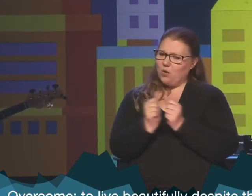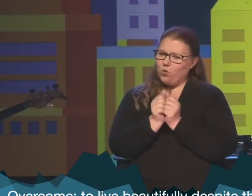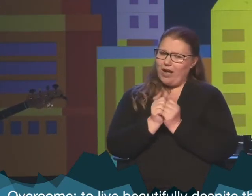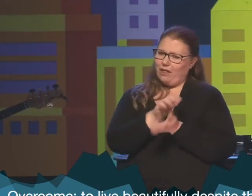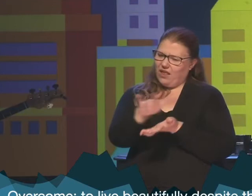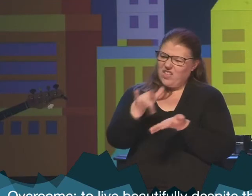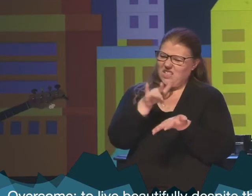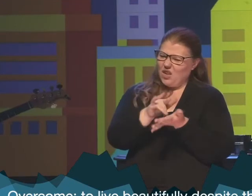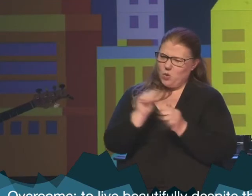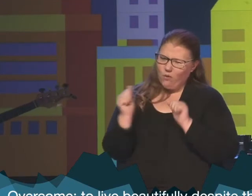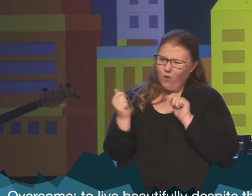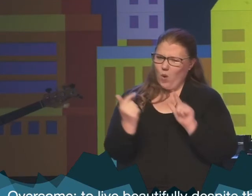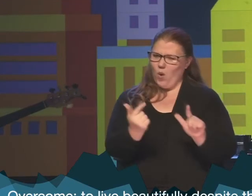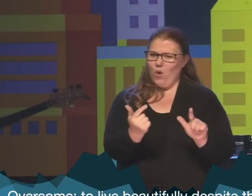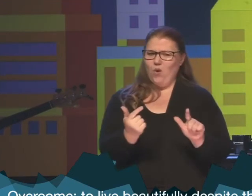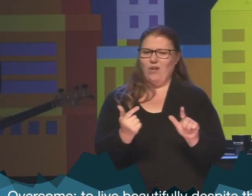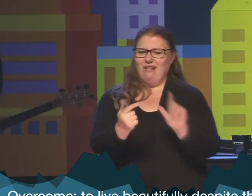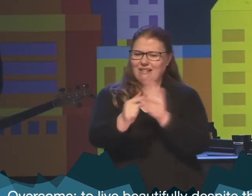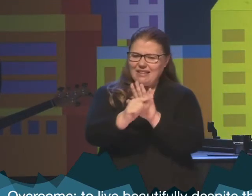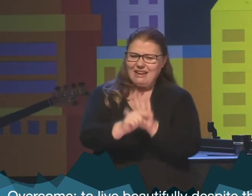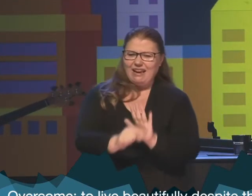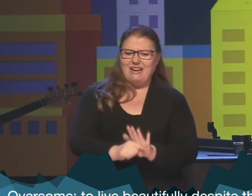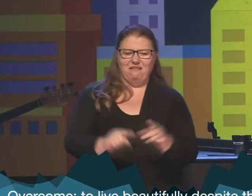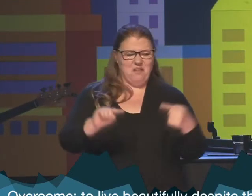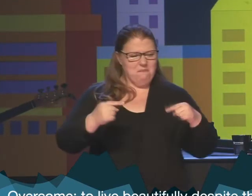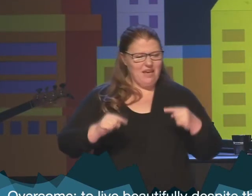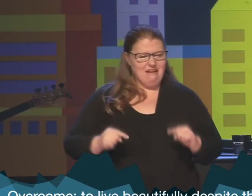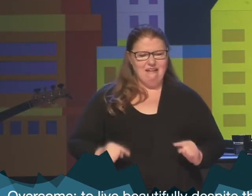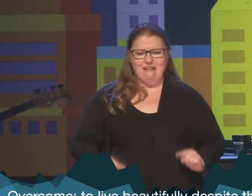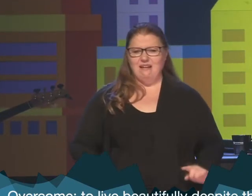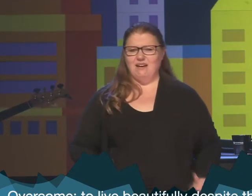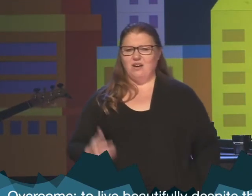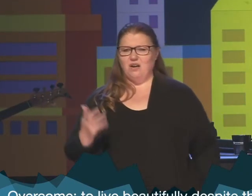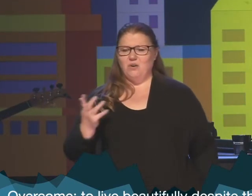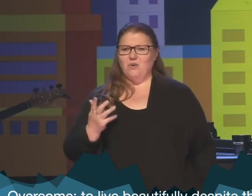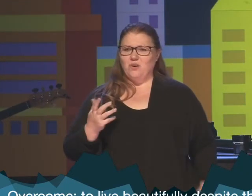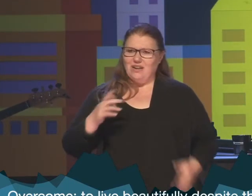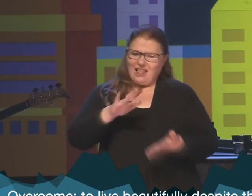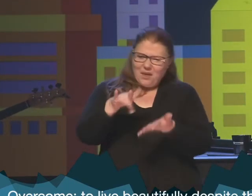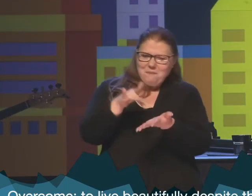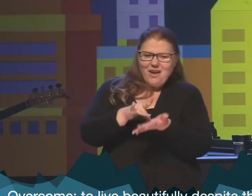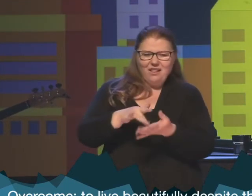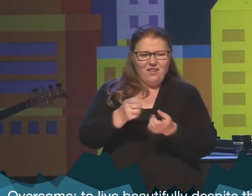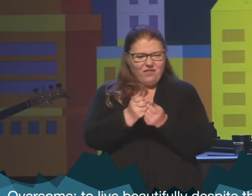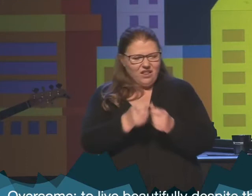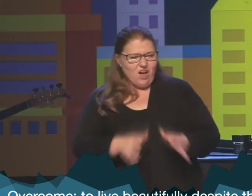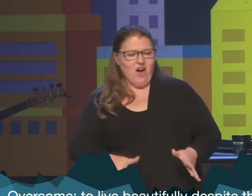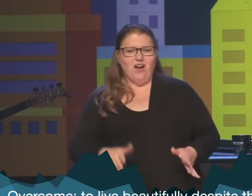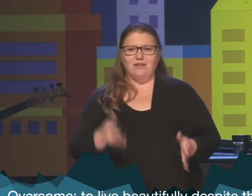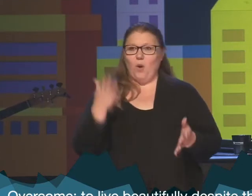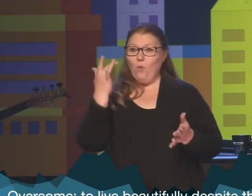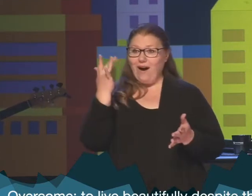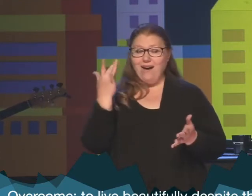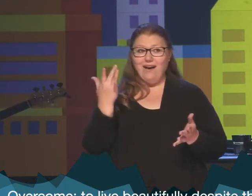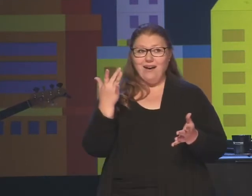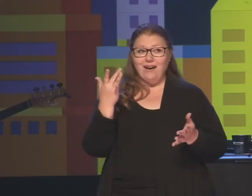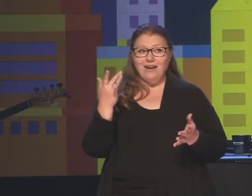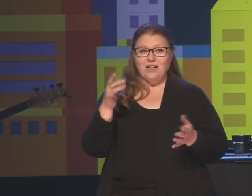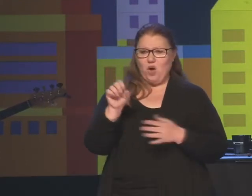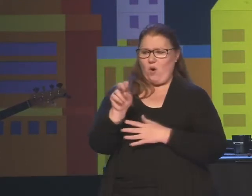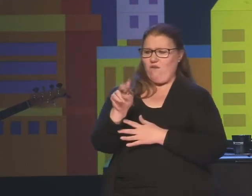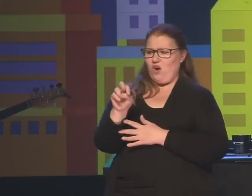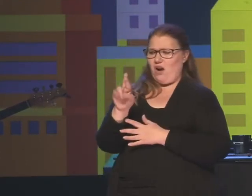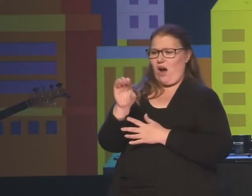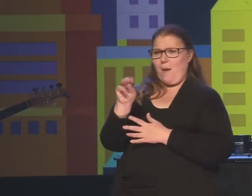center of it, right in the center of the pain, right in the center of the loss. Because here's the thing, to overcome is not